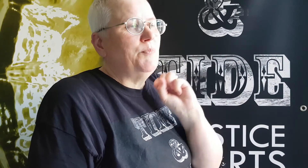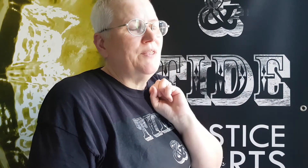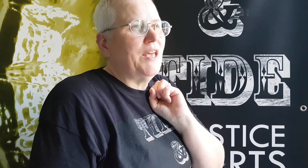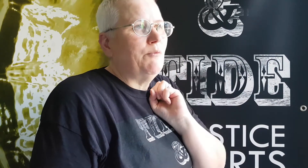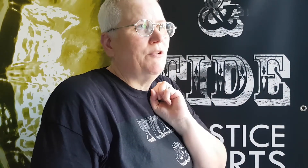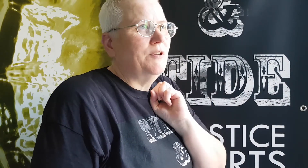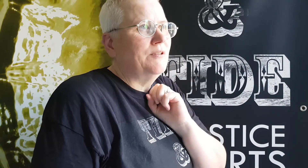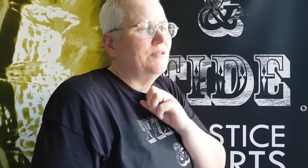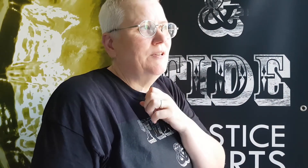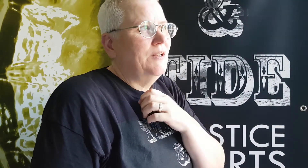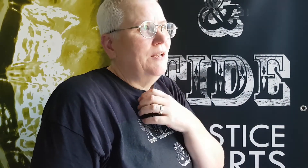they were,